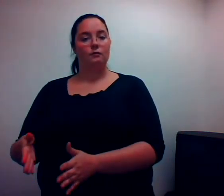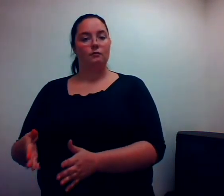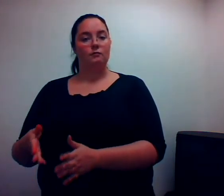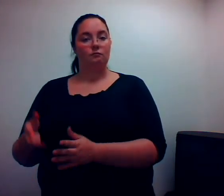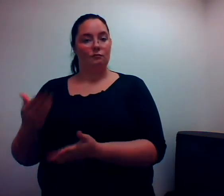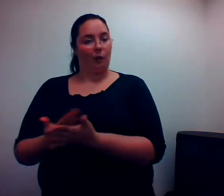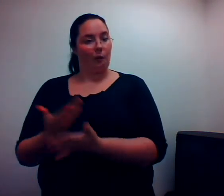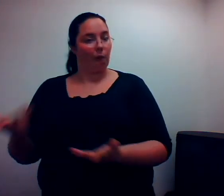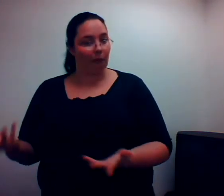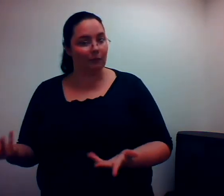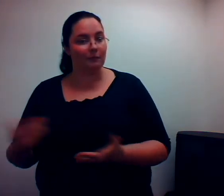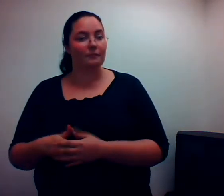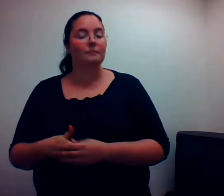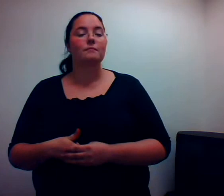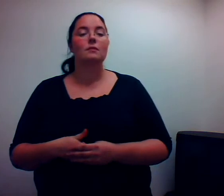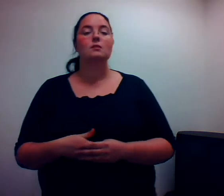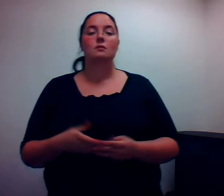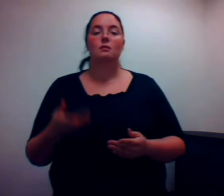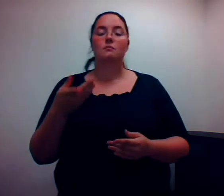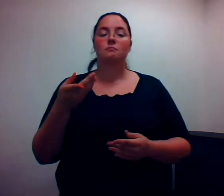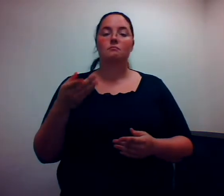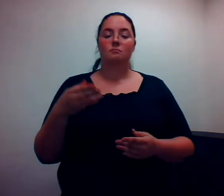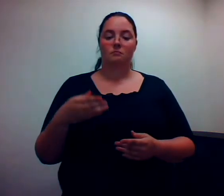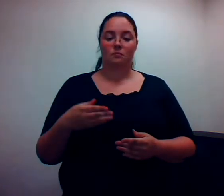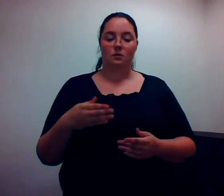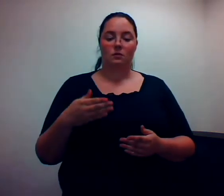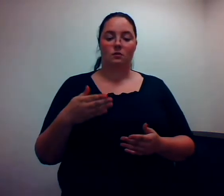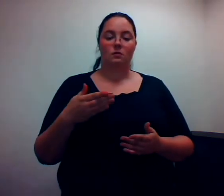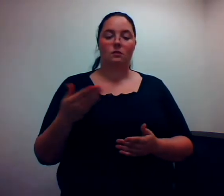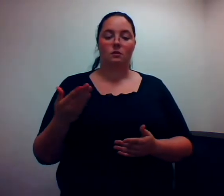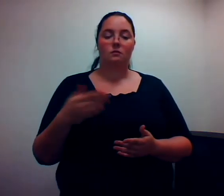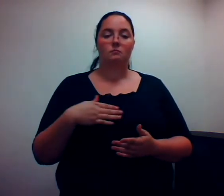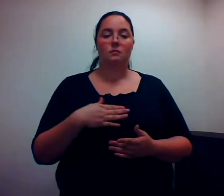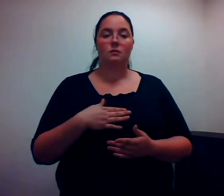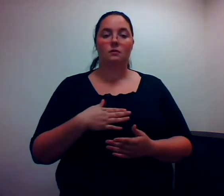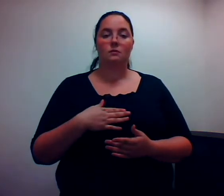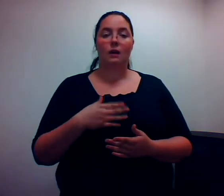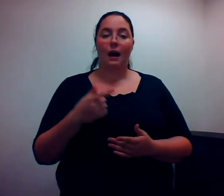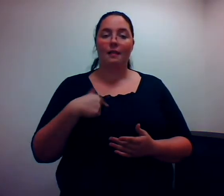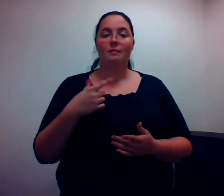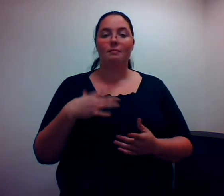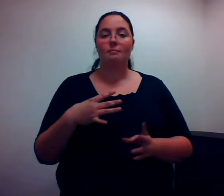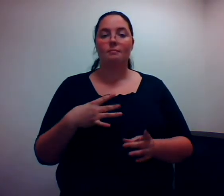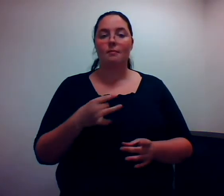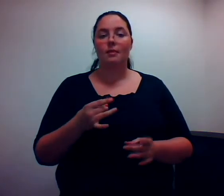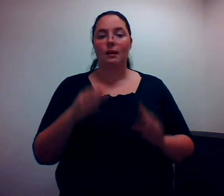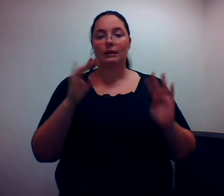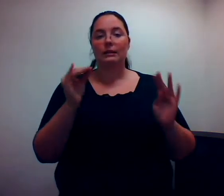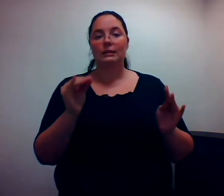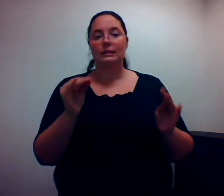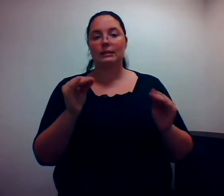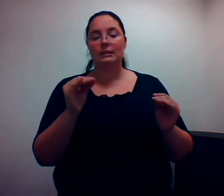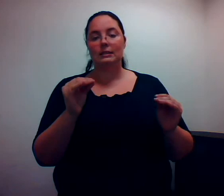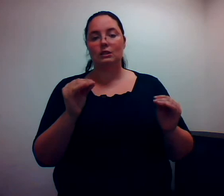level, you really get some kind of interesting projects. And so that's one thing I like to do with this reading class that I teach.